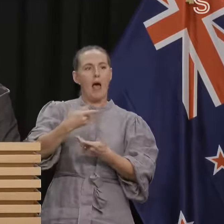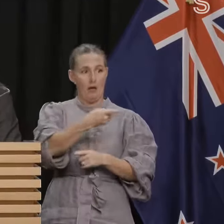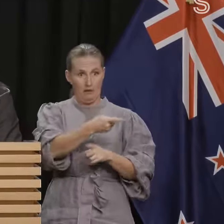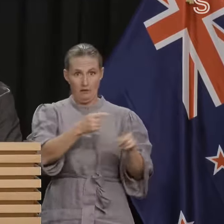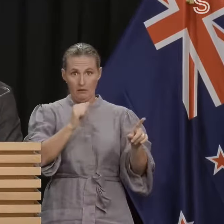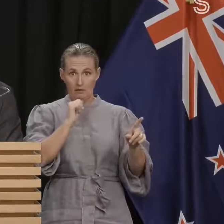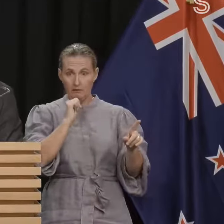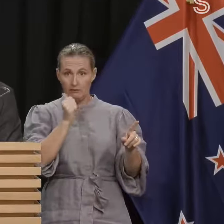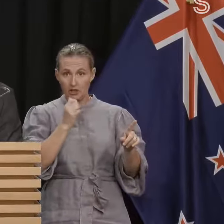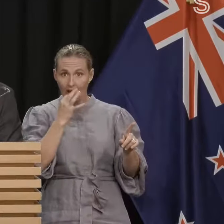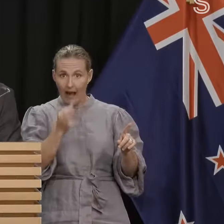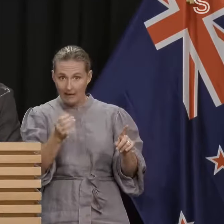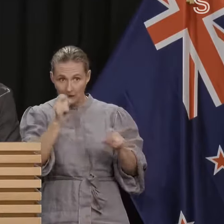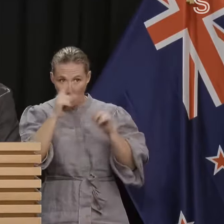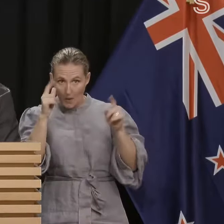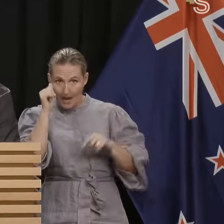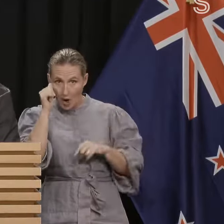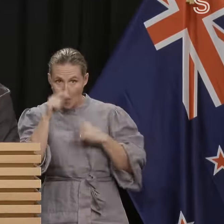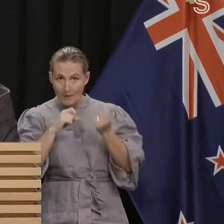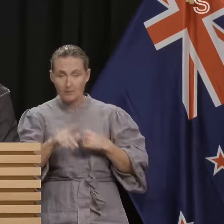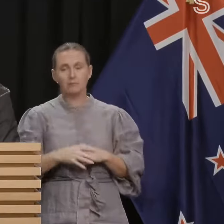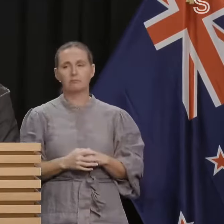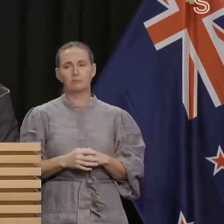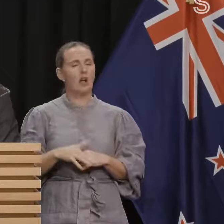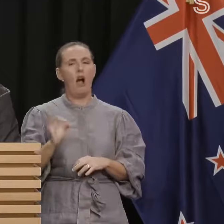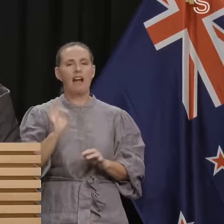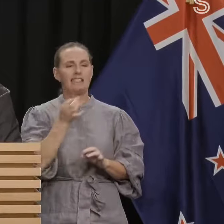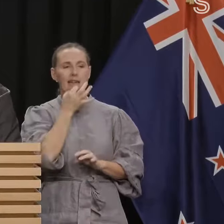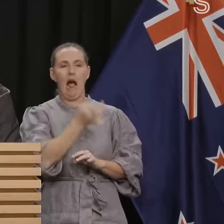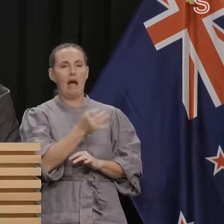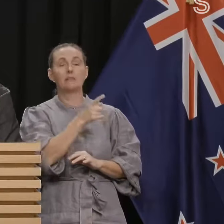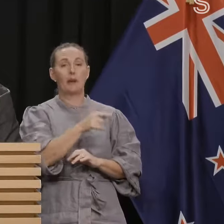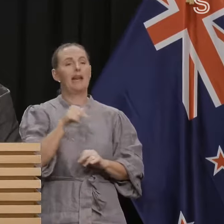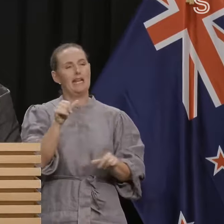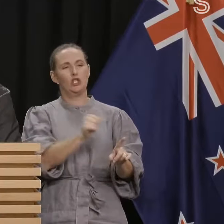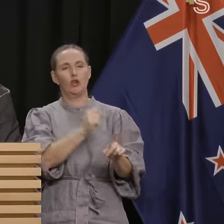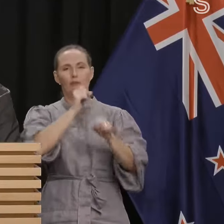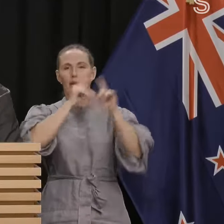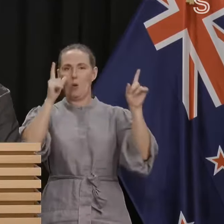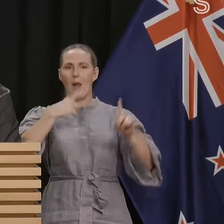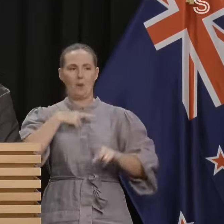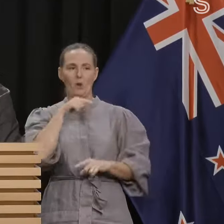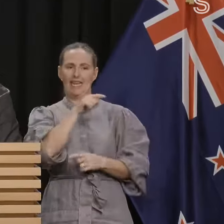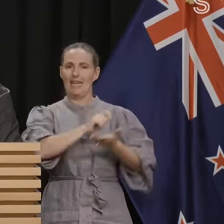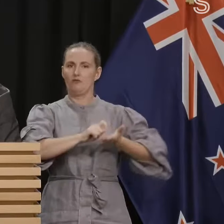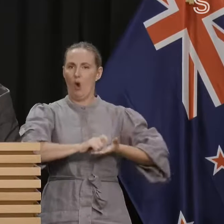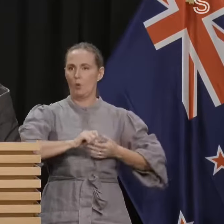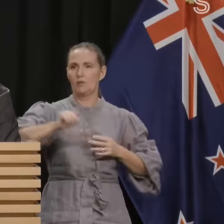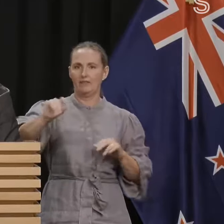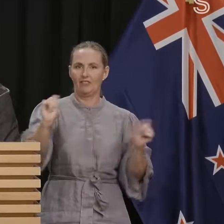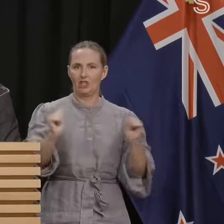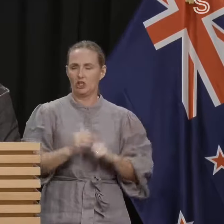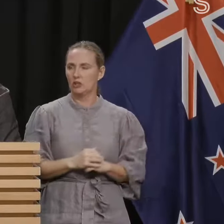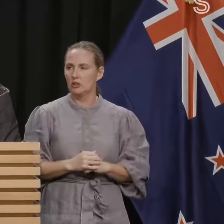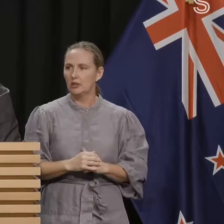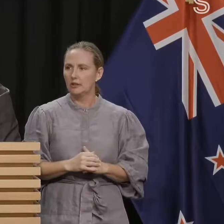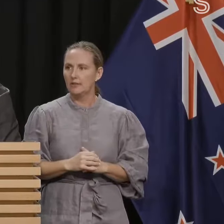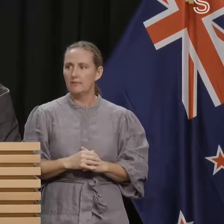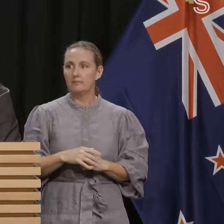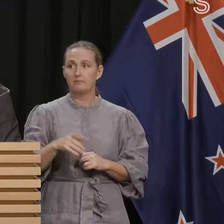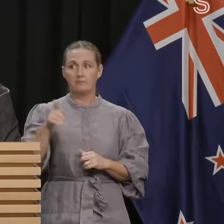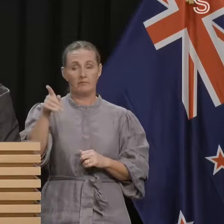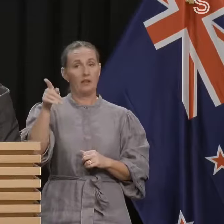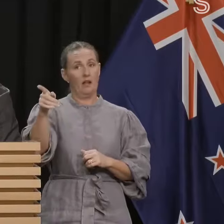I specifically asked him that question, but he should have been aware. He wrote it. Because it essentially will tell you whether he